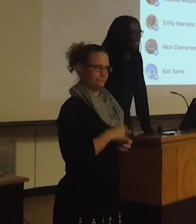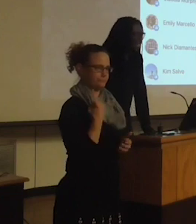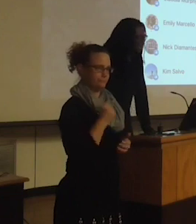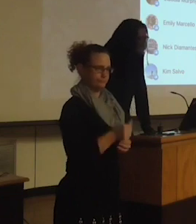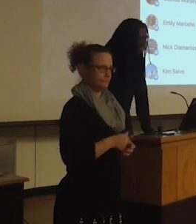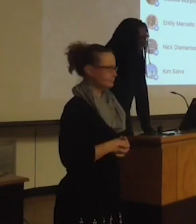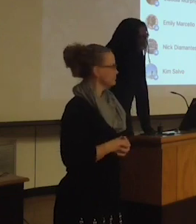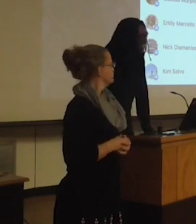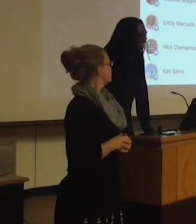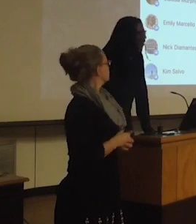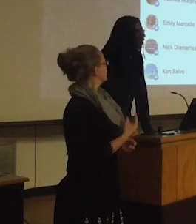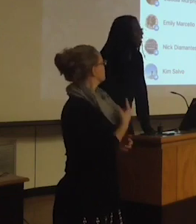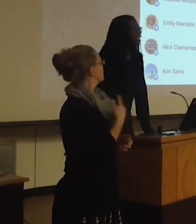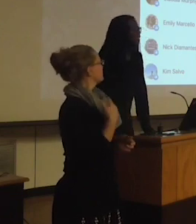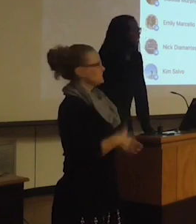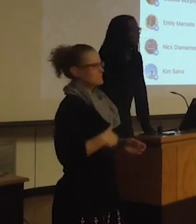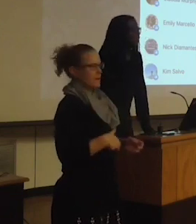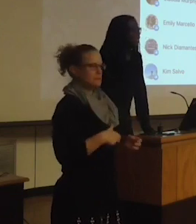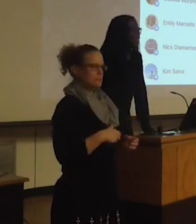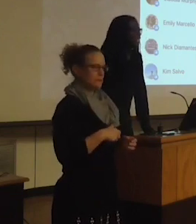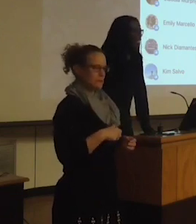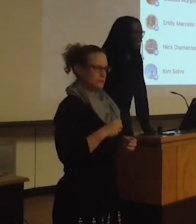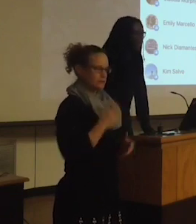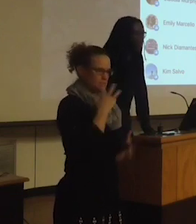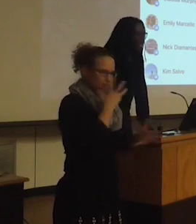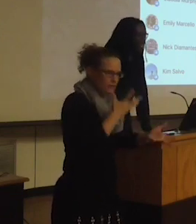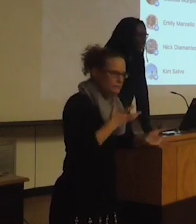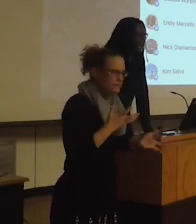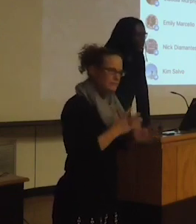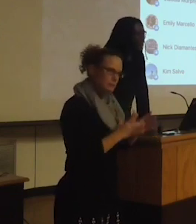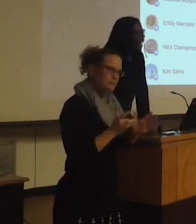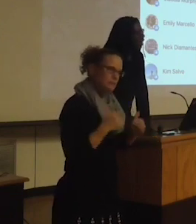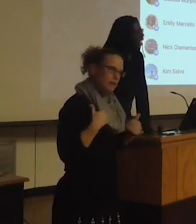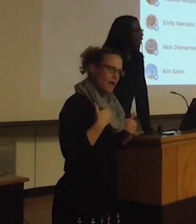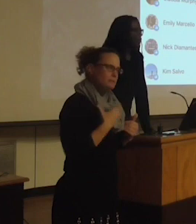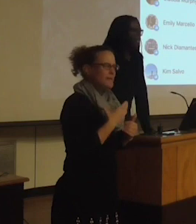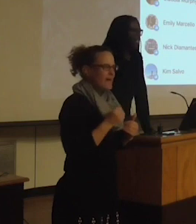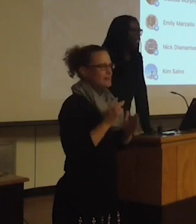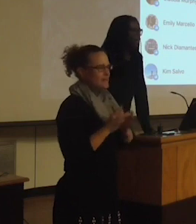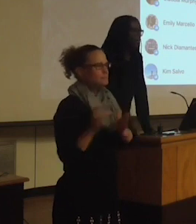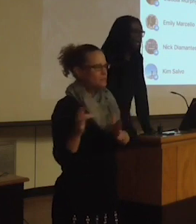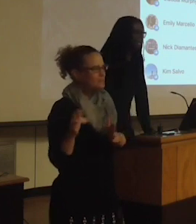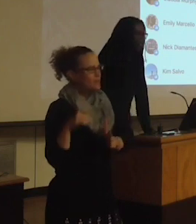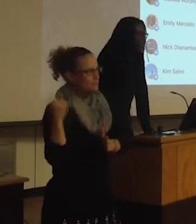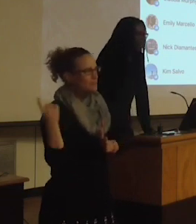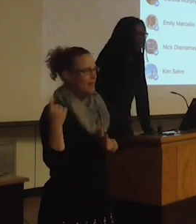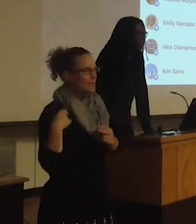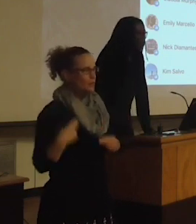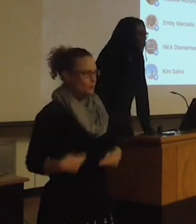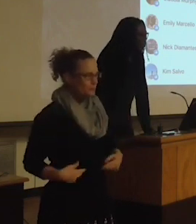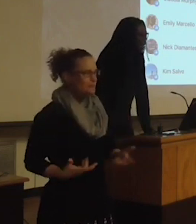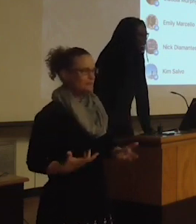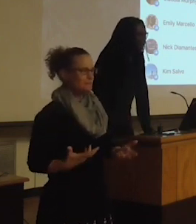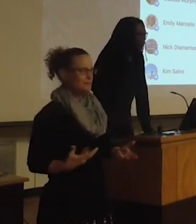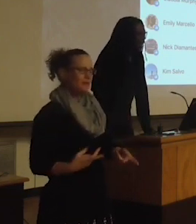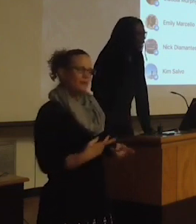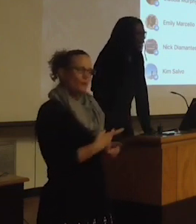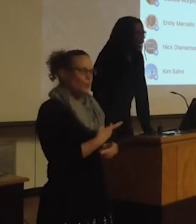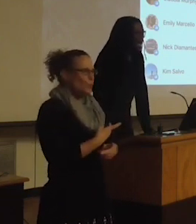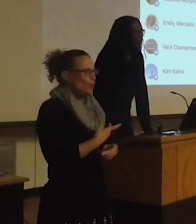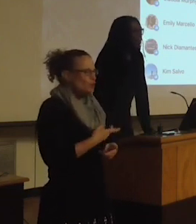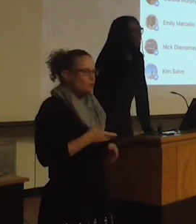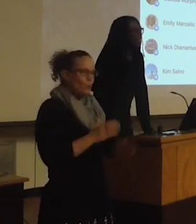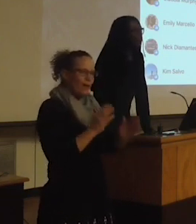This is disgusting, and it is utterly disgraceful. It's the exploitation of animals and the exploitation of black humans in the worst possible